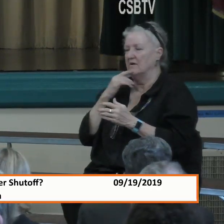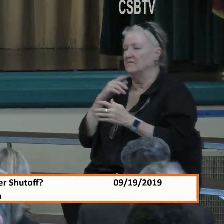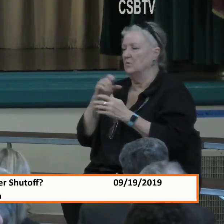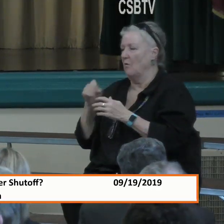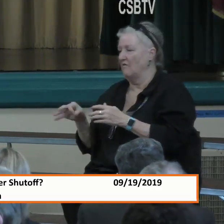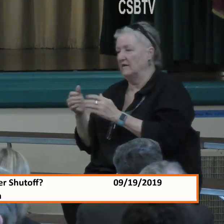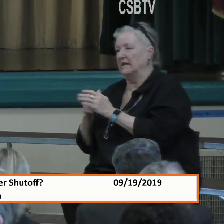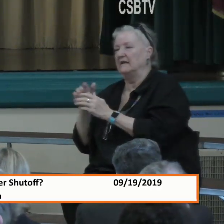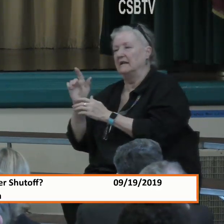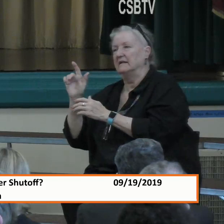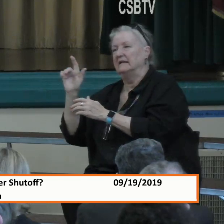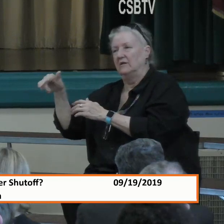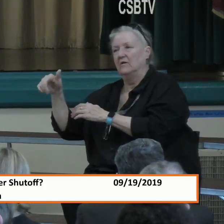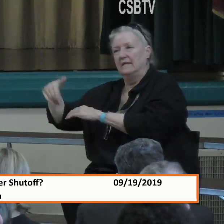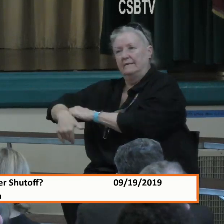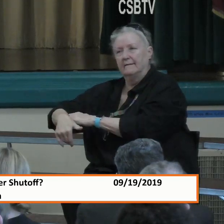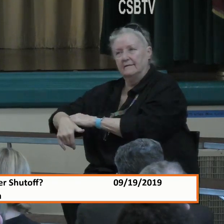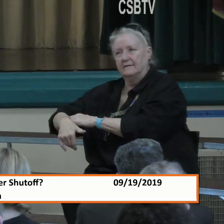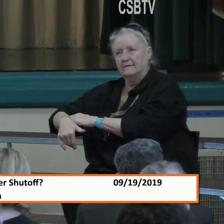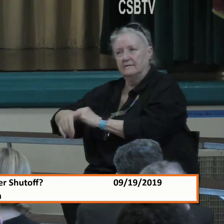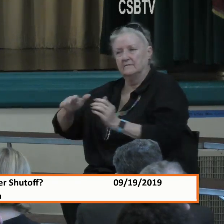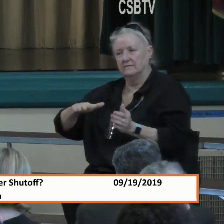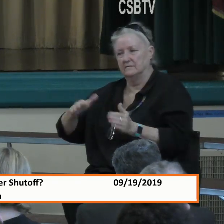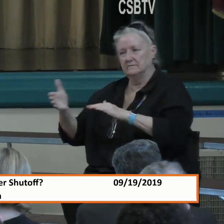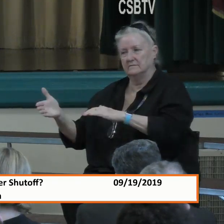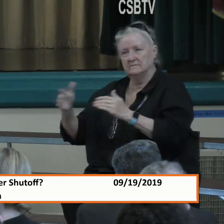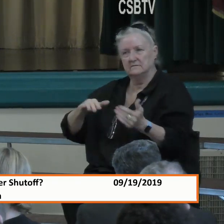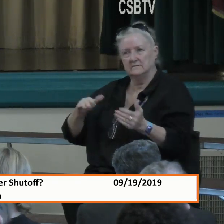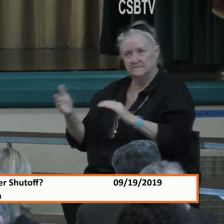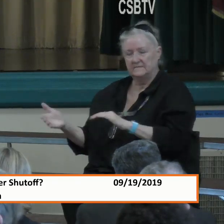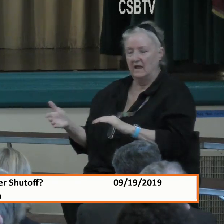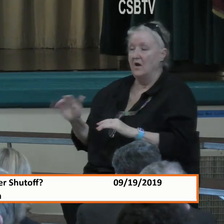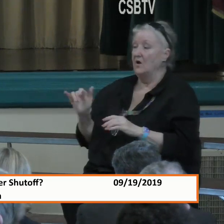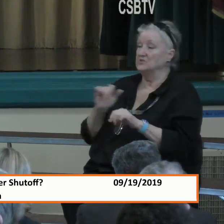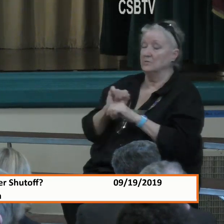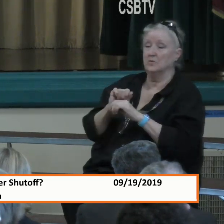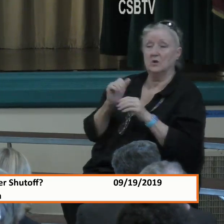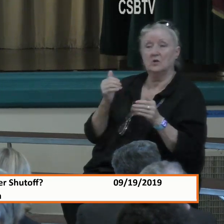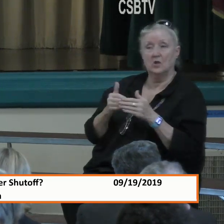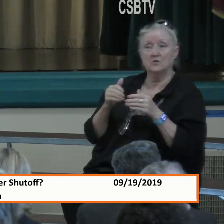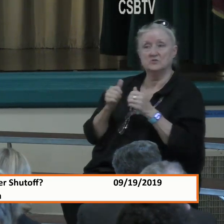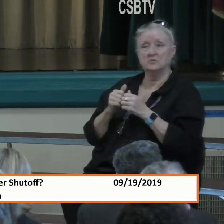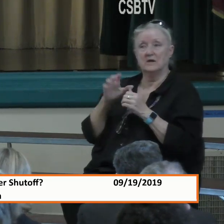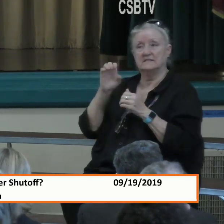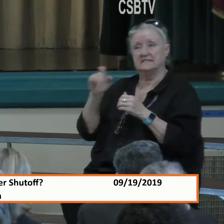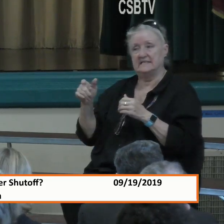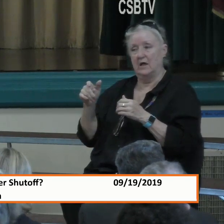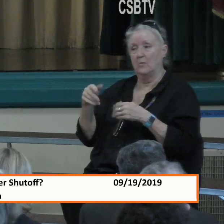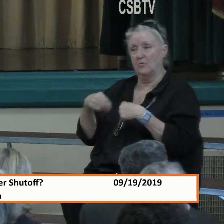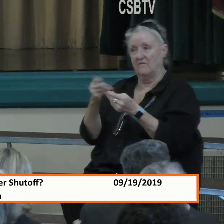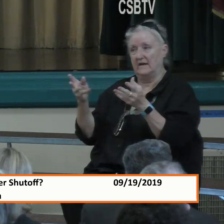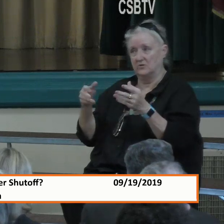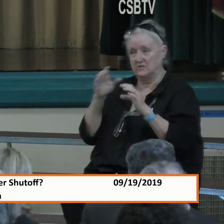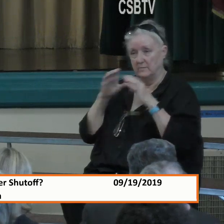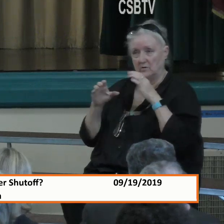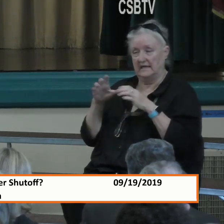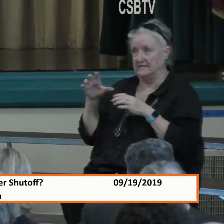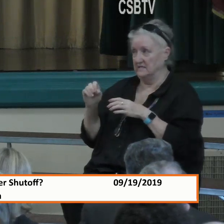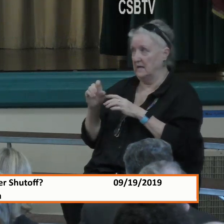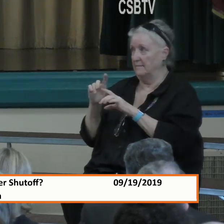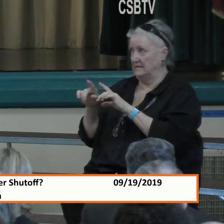again at night. We've also been working very closely with cell providers and communications